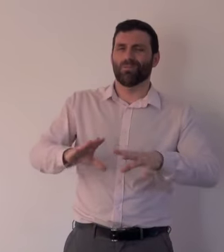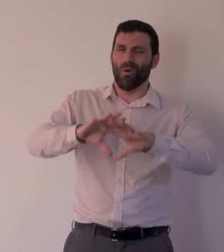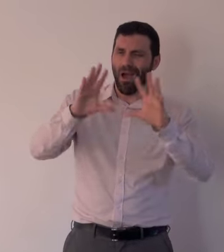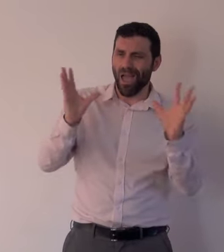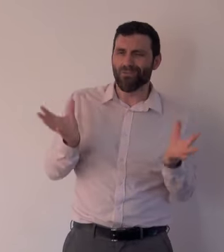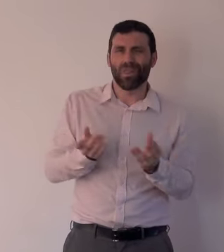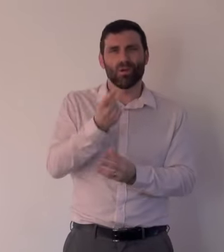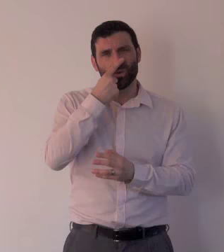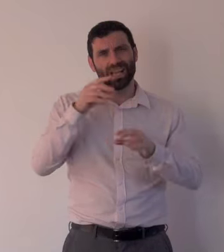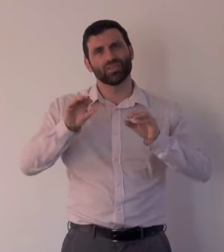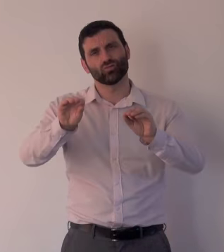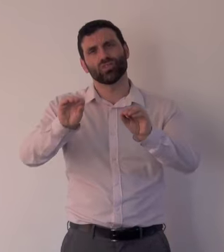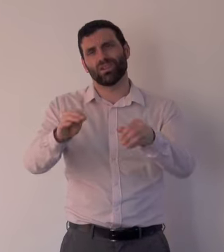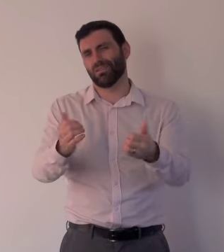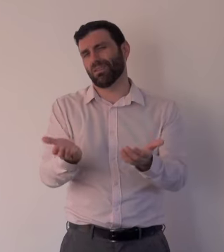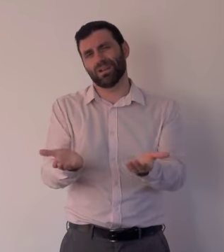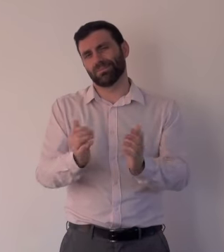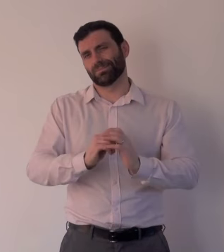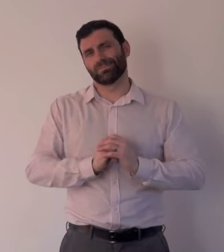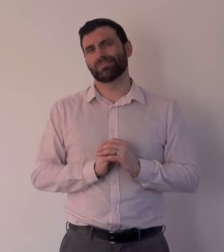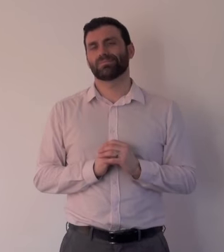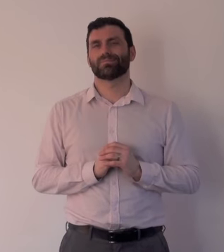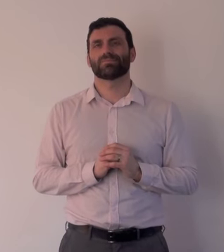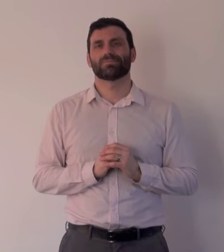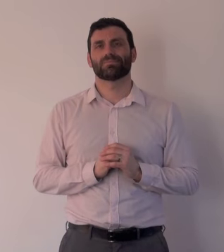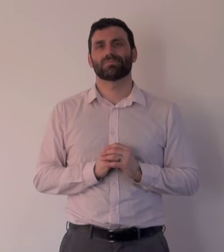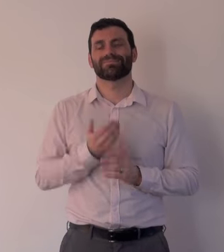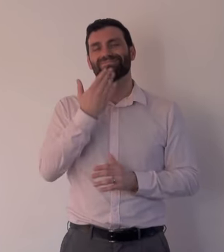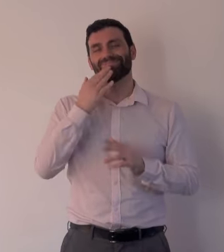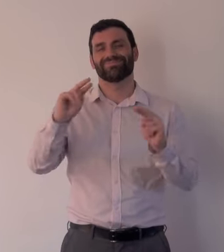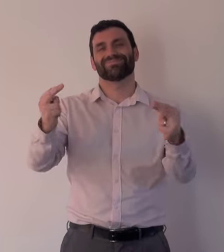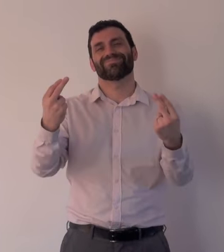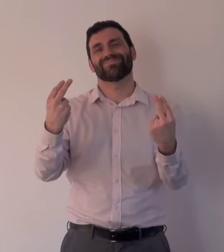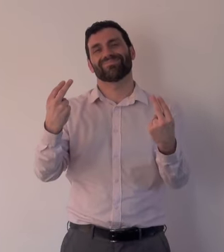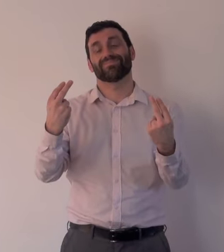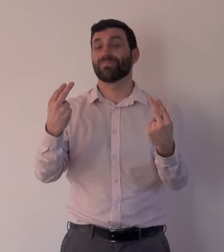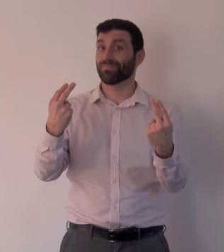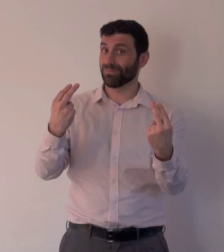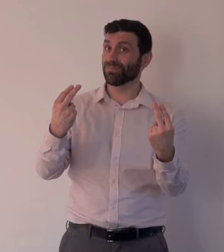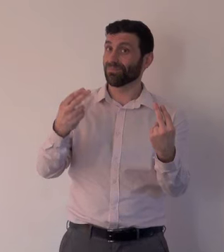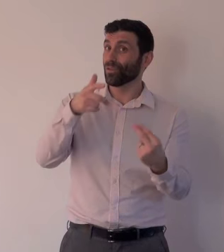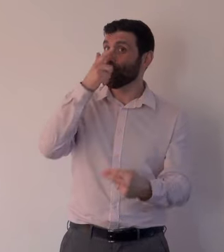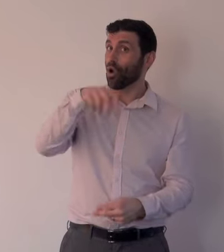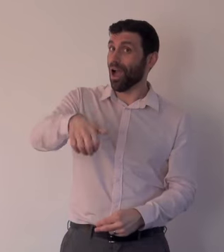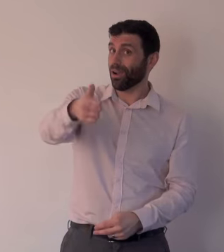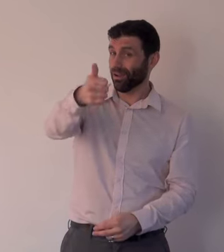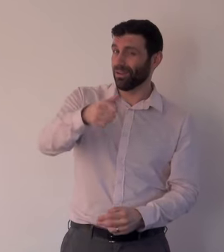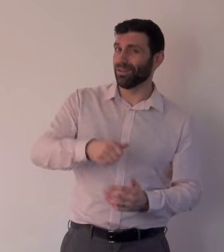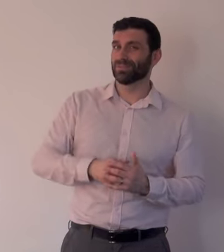we're quite happy to train you in all of this. Thank you for watching. Good luck if you apply!